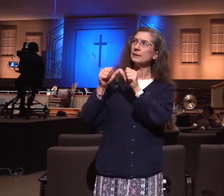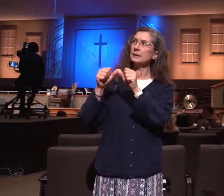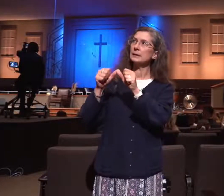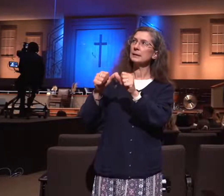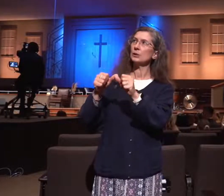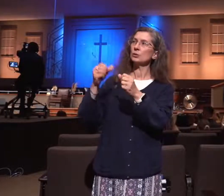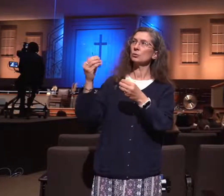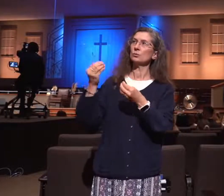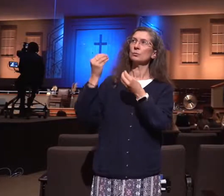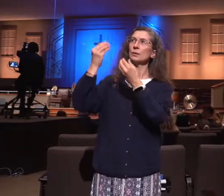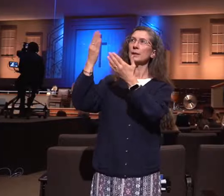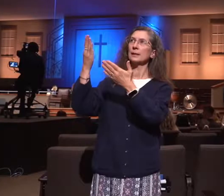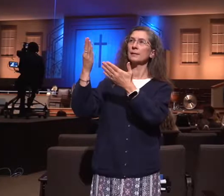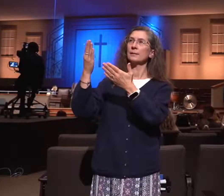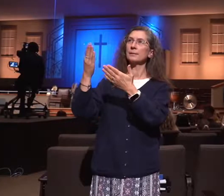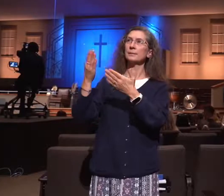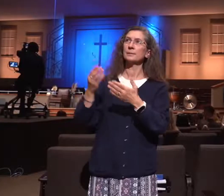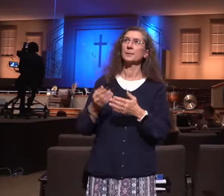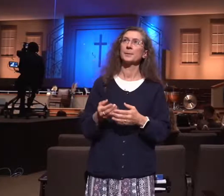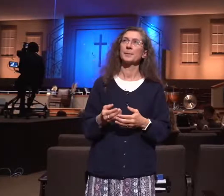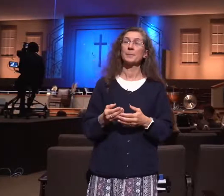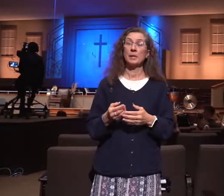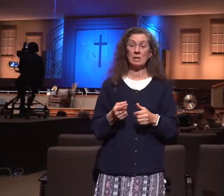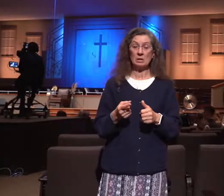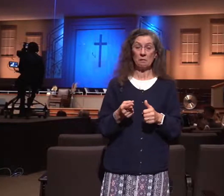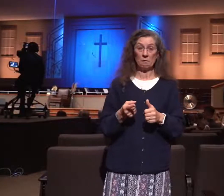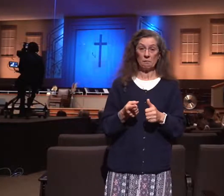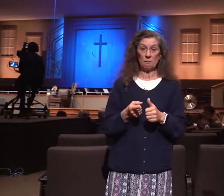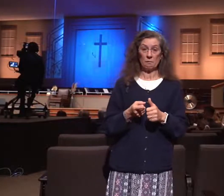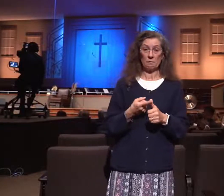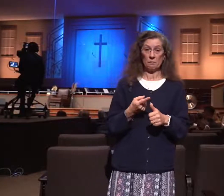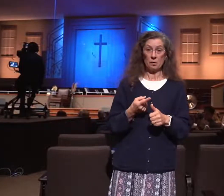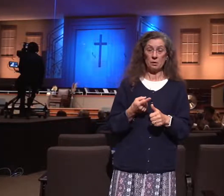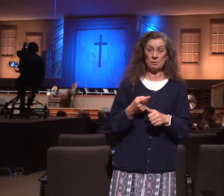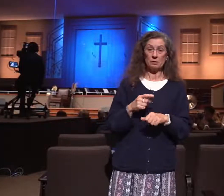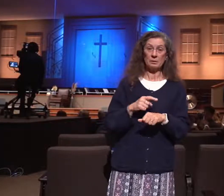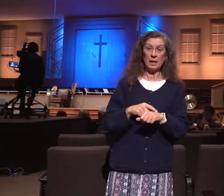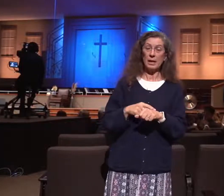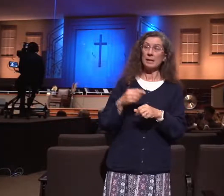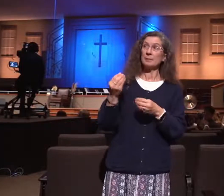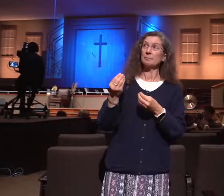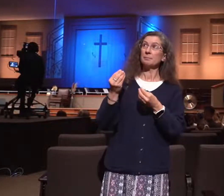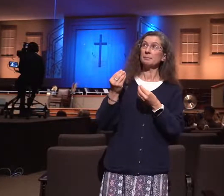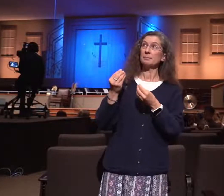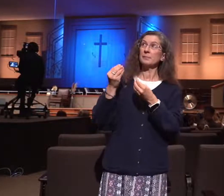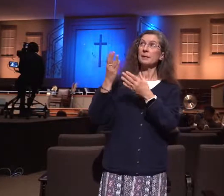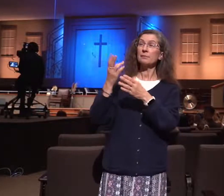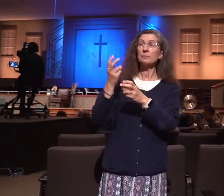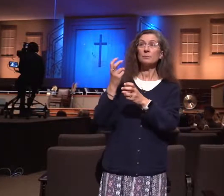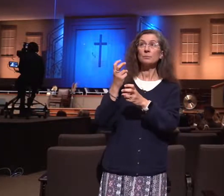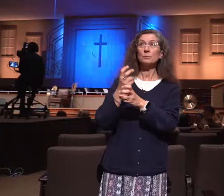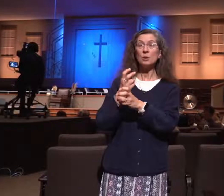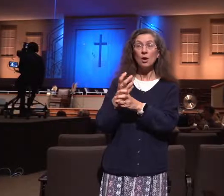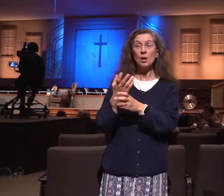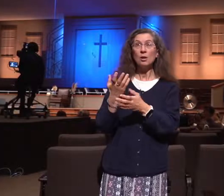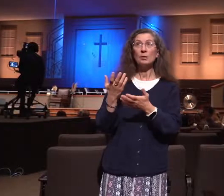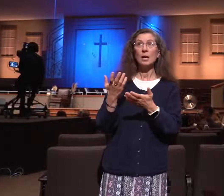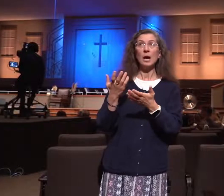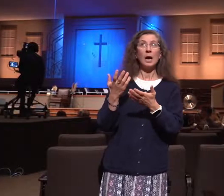Now, when I first started tithing, it was very legalistic. If I worked overtime, made $45, I'd